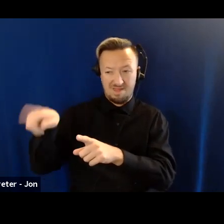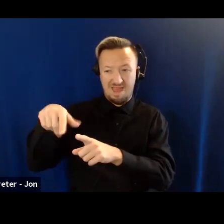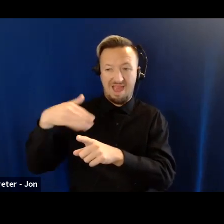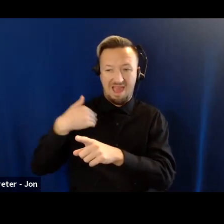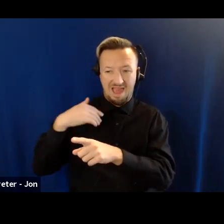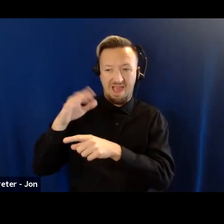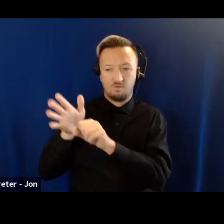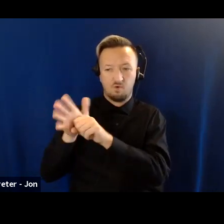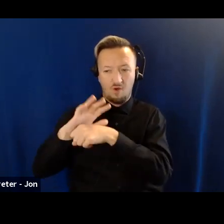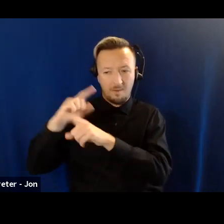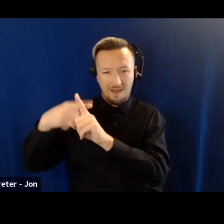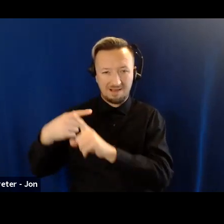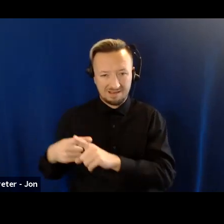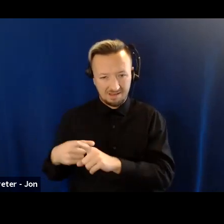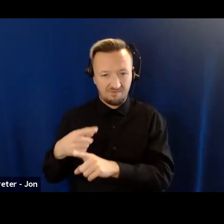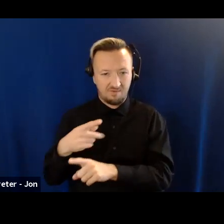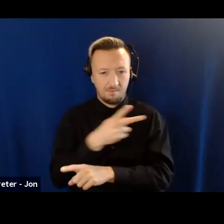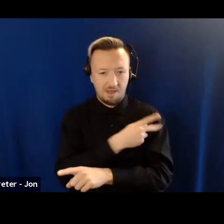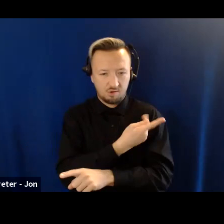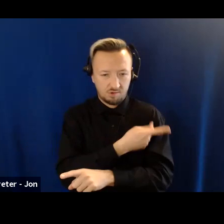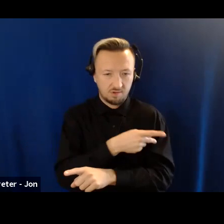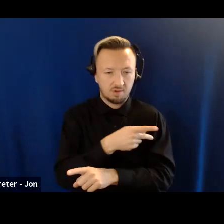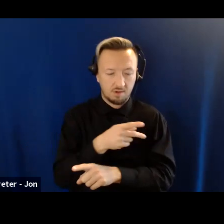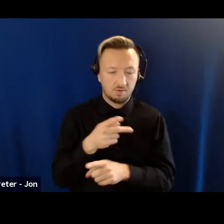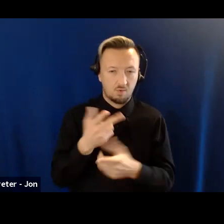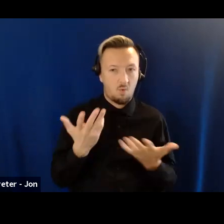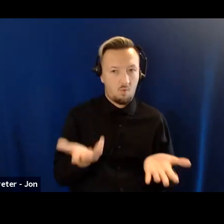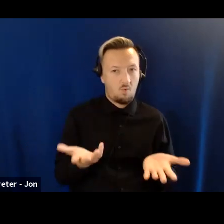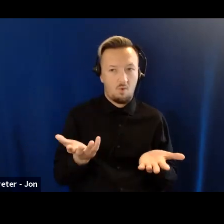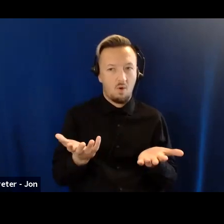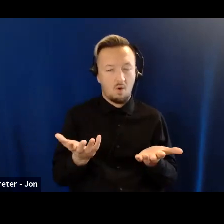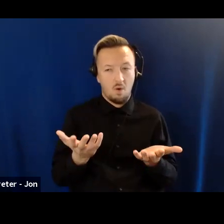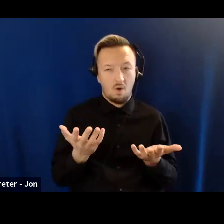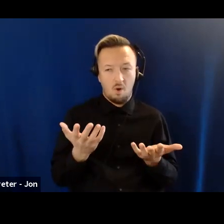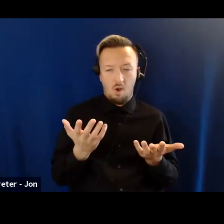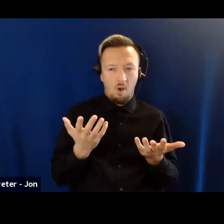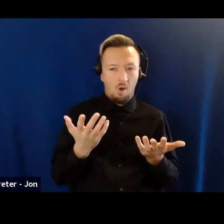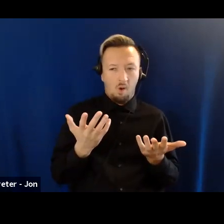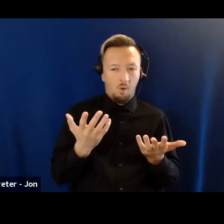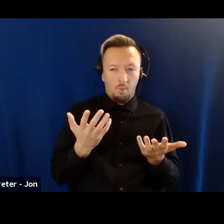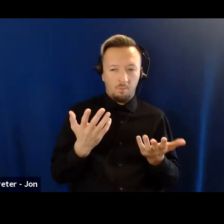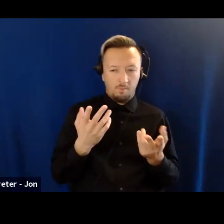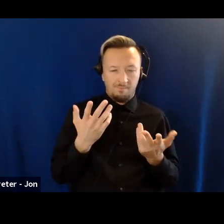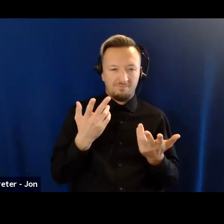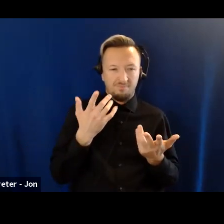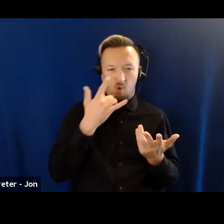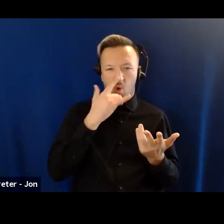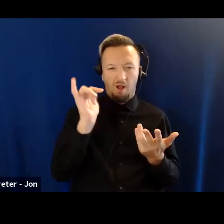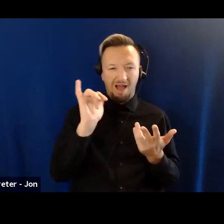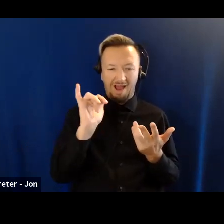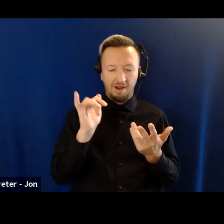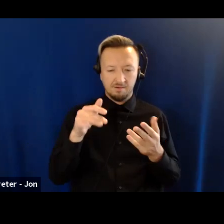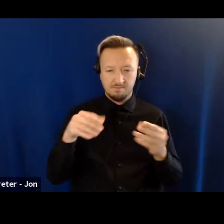patients. And so what we're seeing is, just mass, sort of like a shuffling of